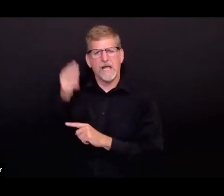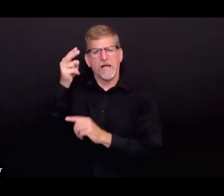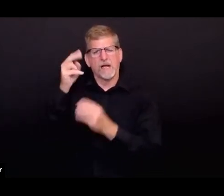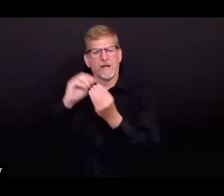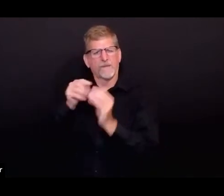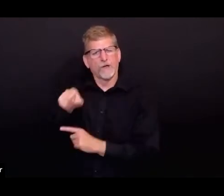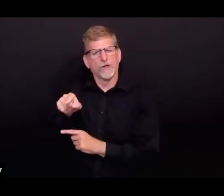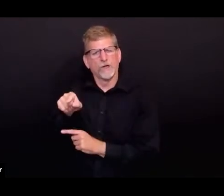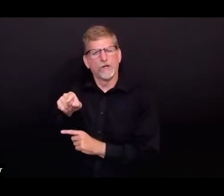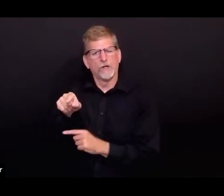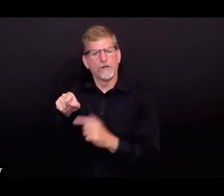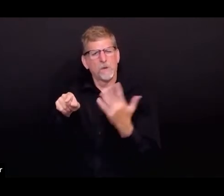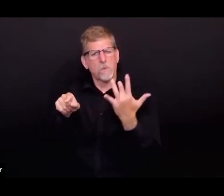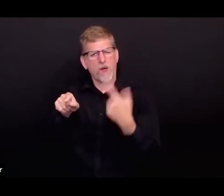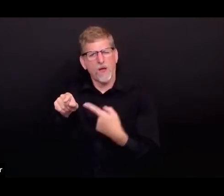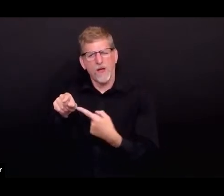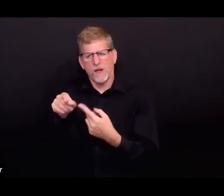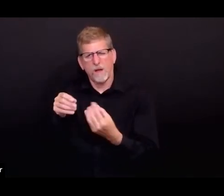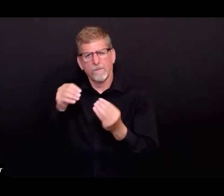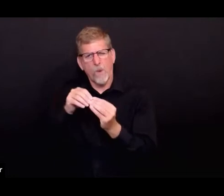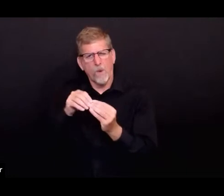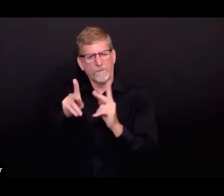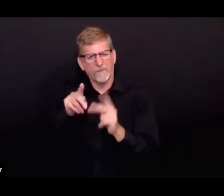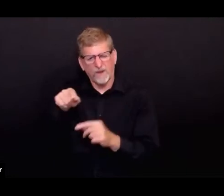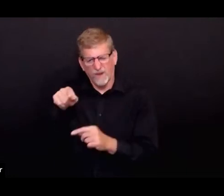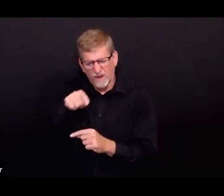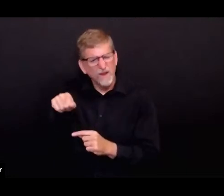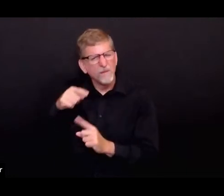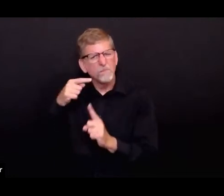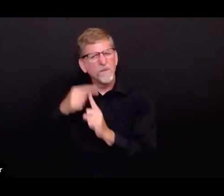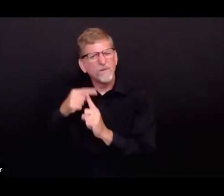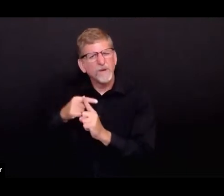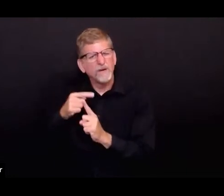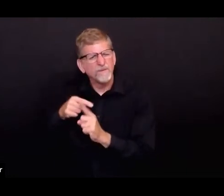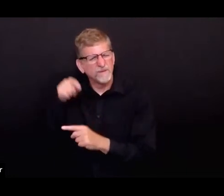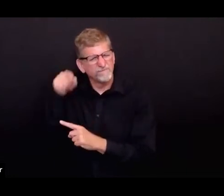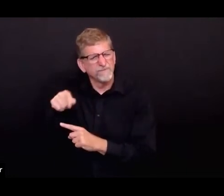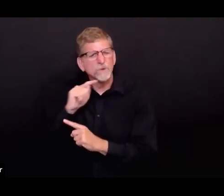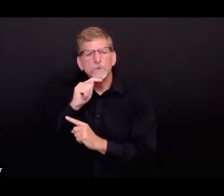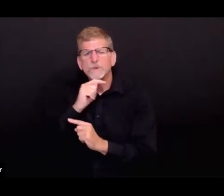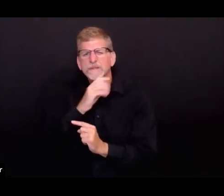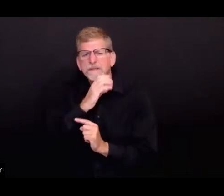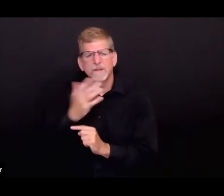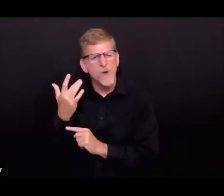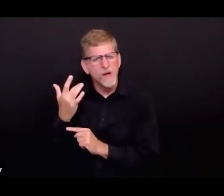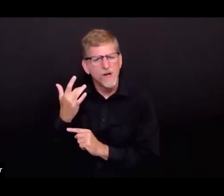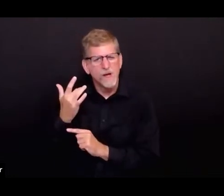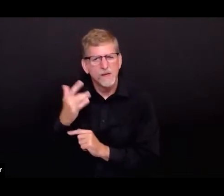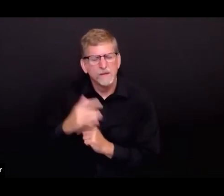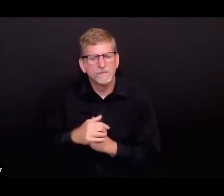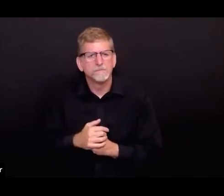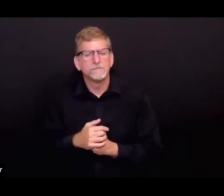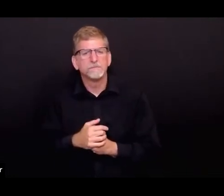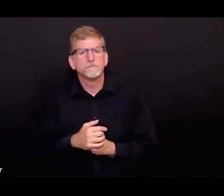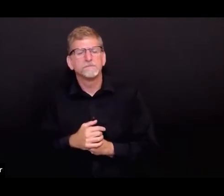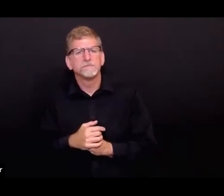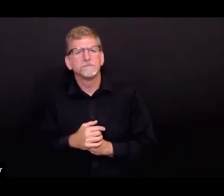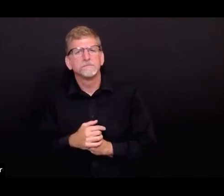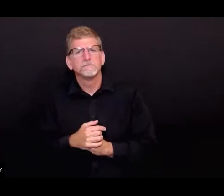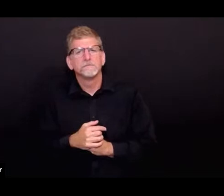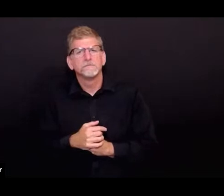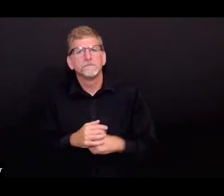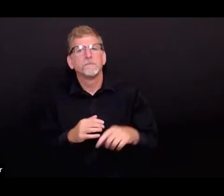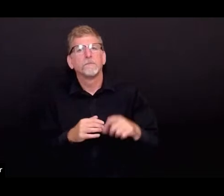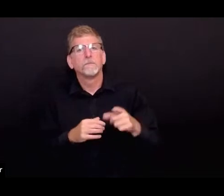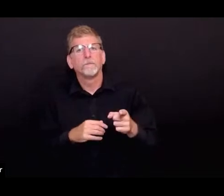other county? And also, do we have a more plan for large East African Reef, large East African Reef